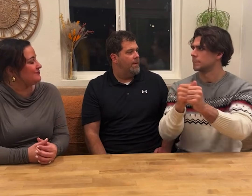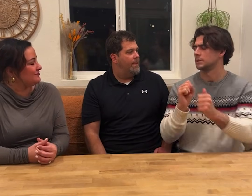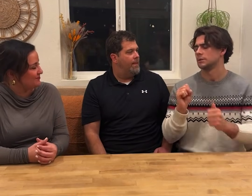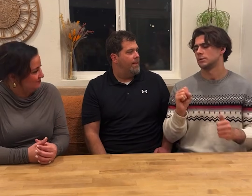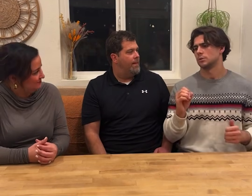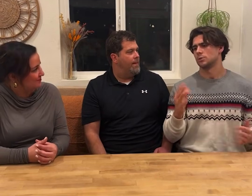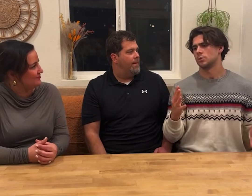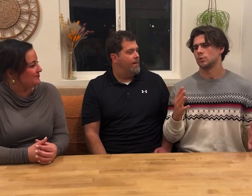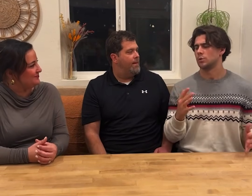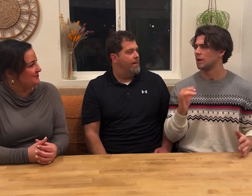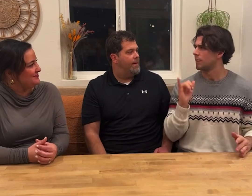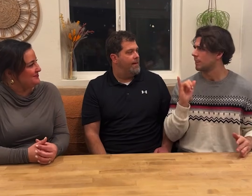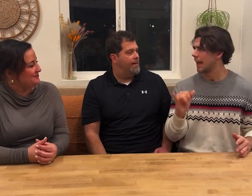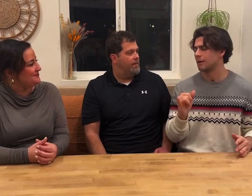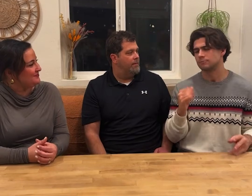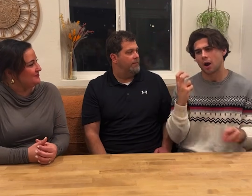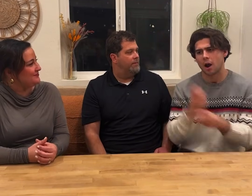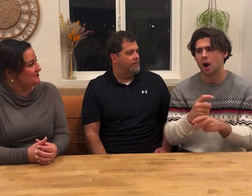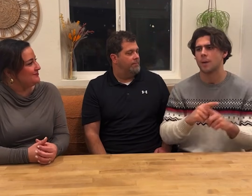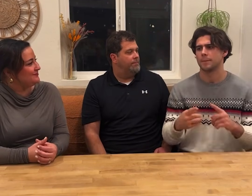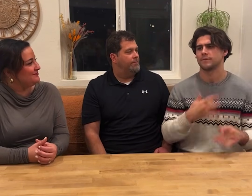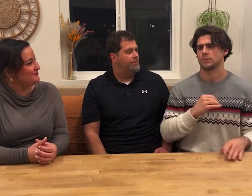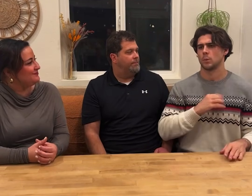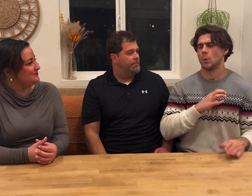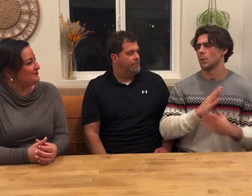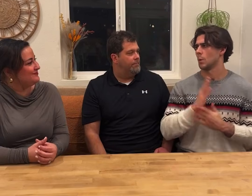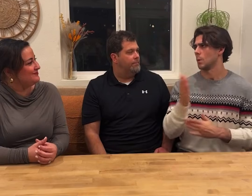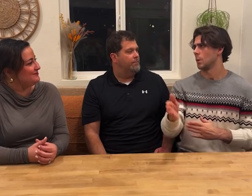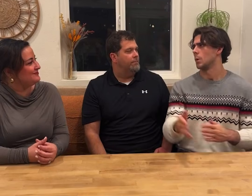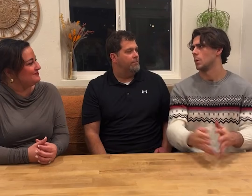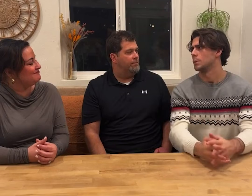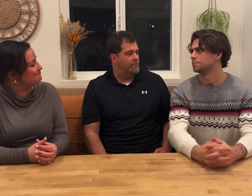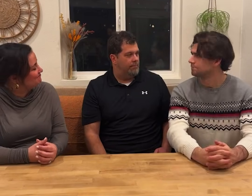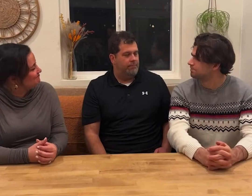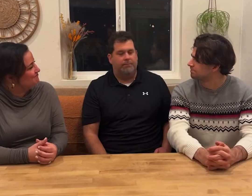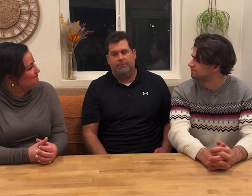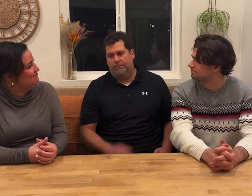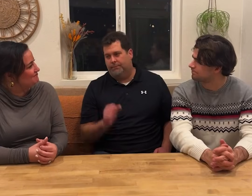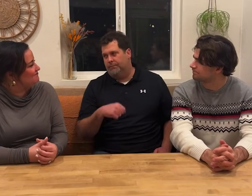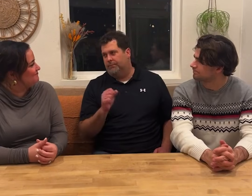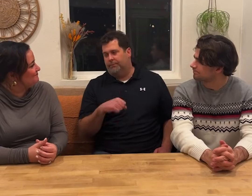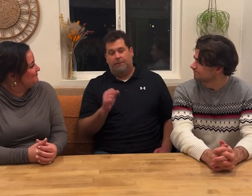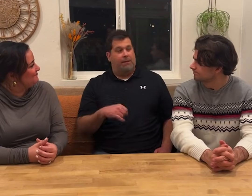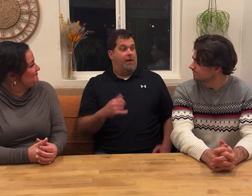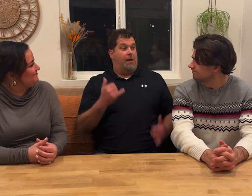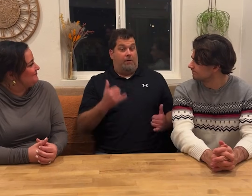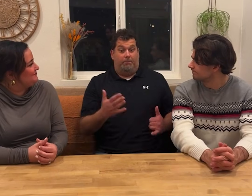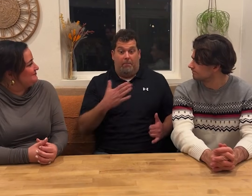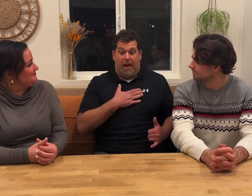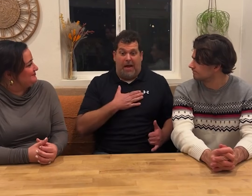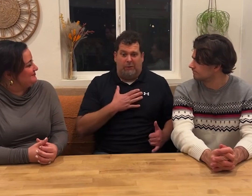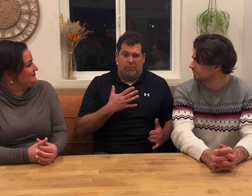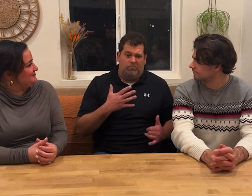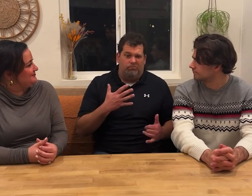to catch up, wow. It was hard, but it really did boost our confidence.